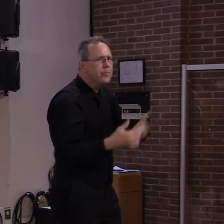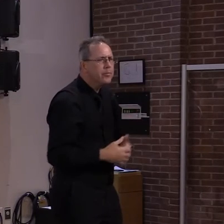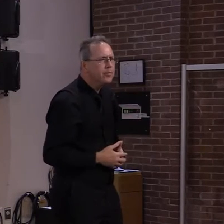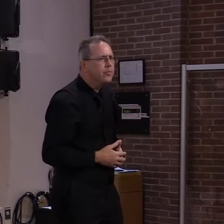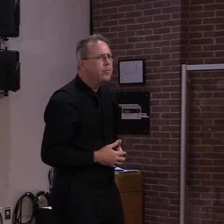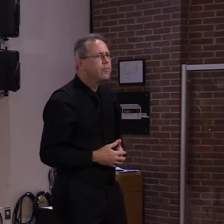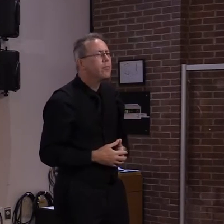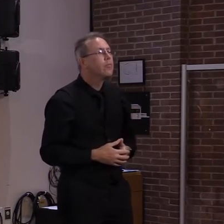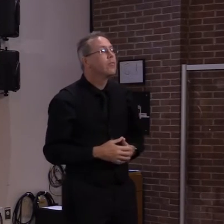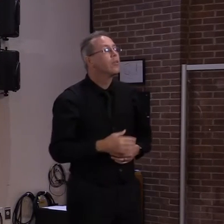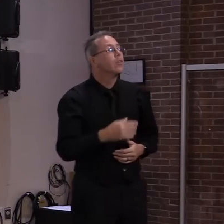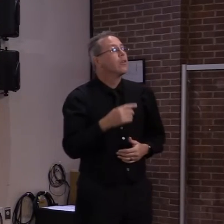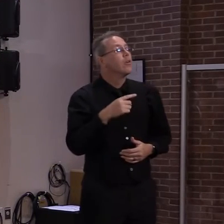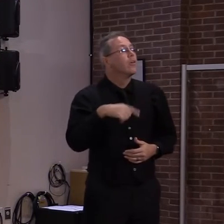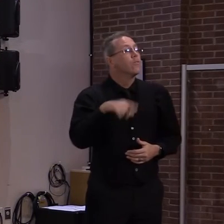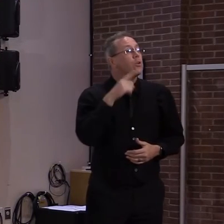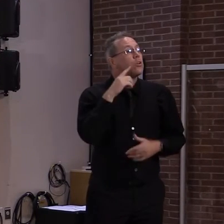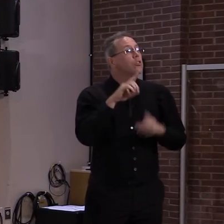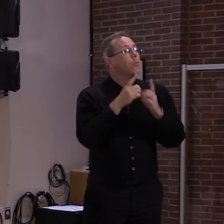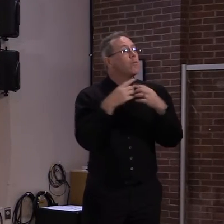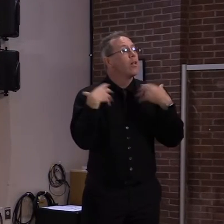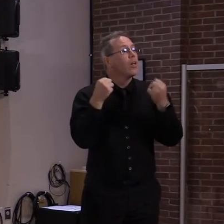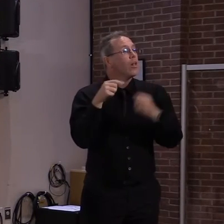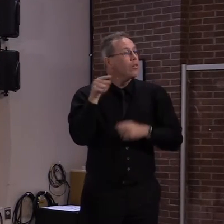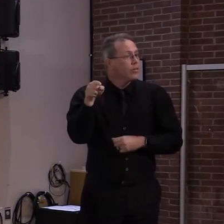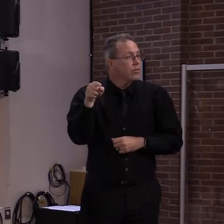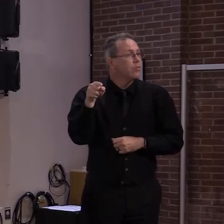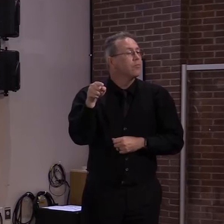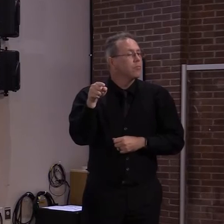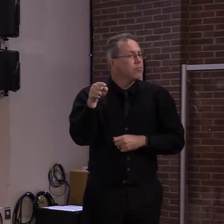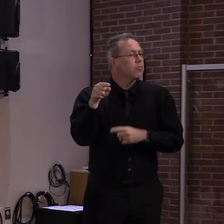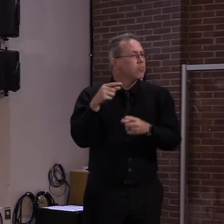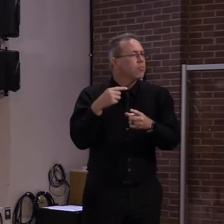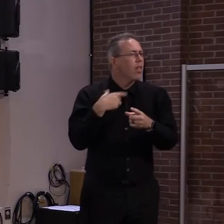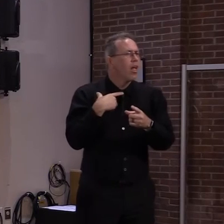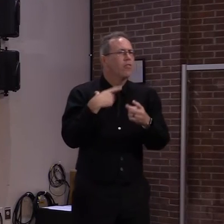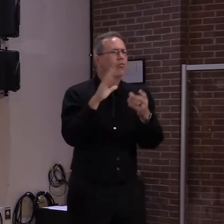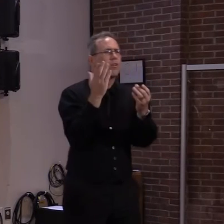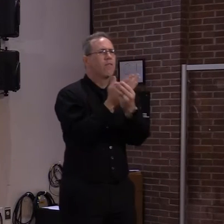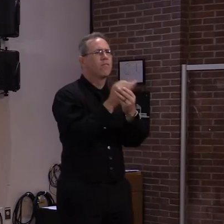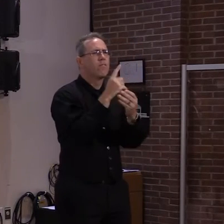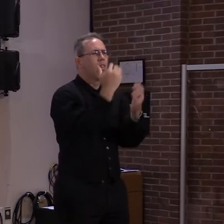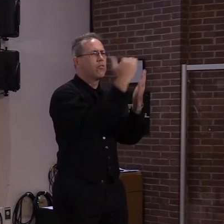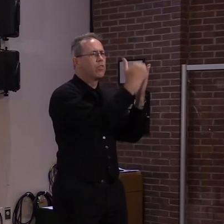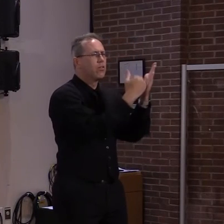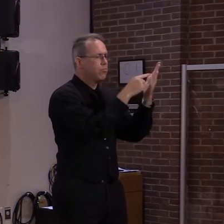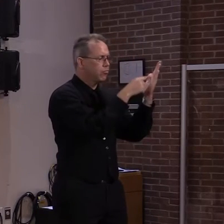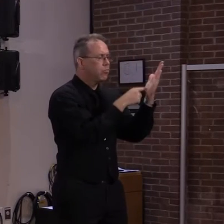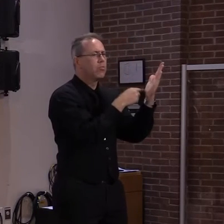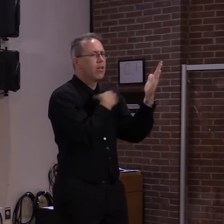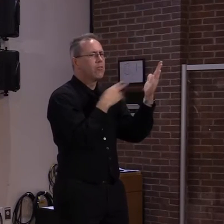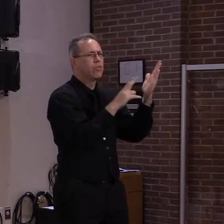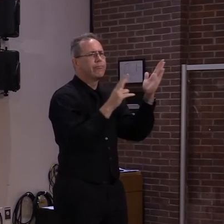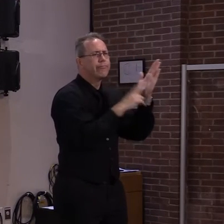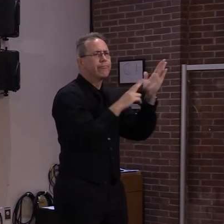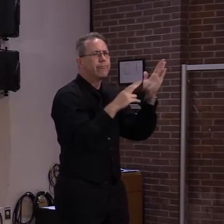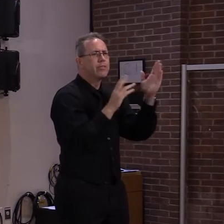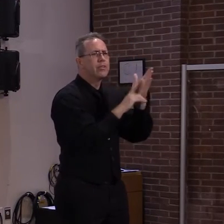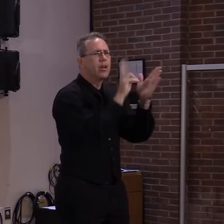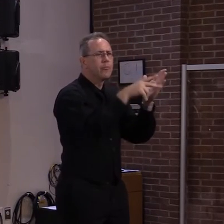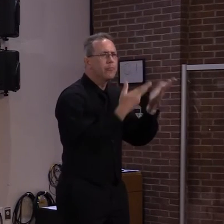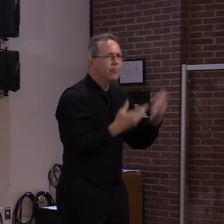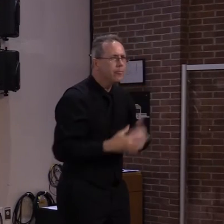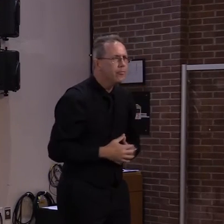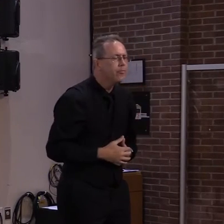to the fact that you have these conditions that Dr. Levine had pointed out. And I'll give you an exact